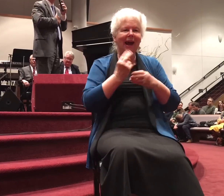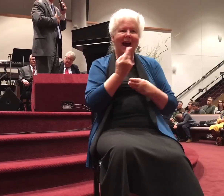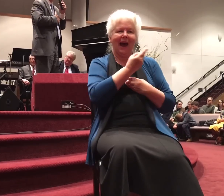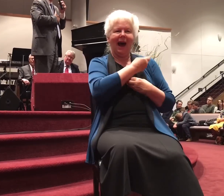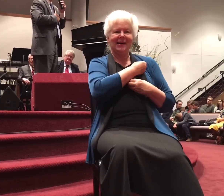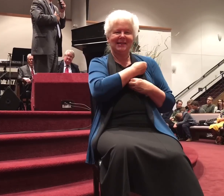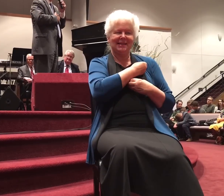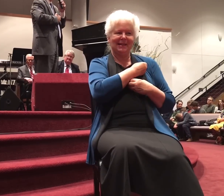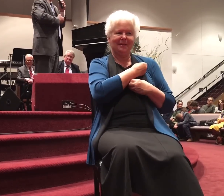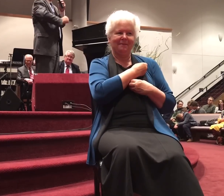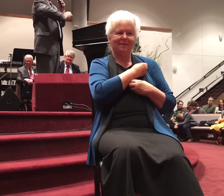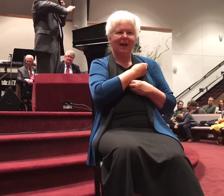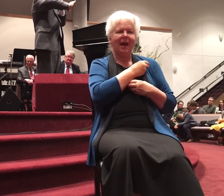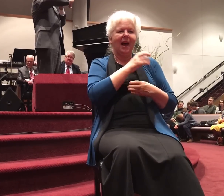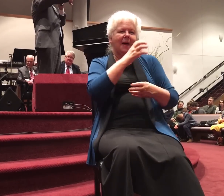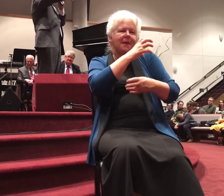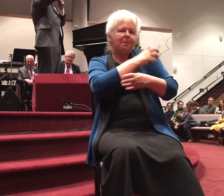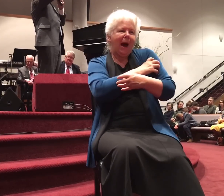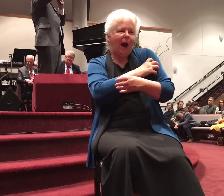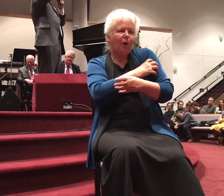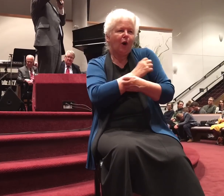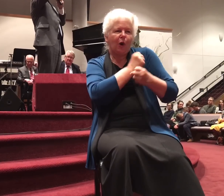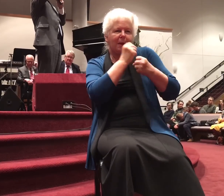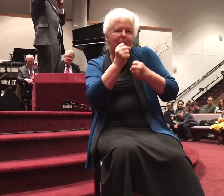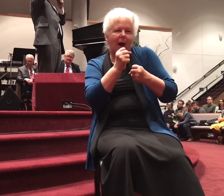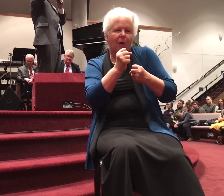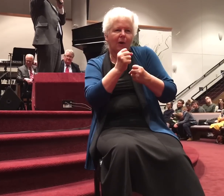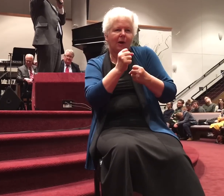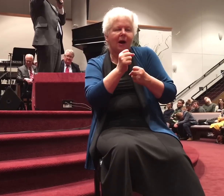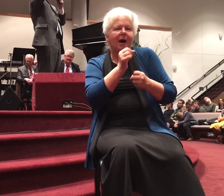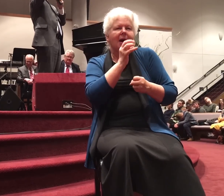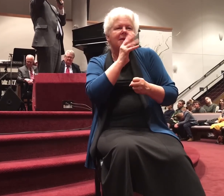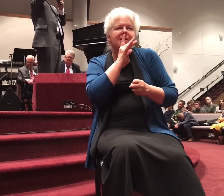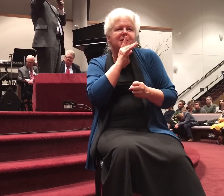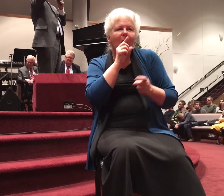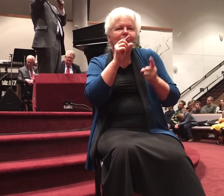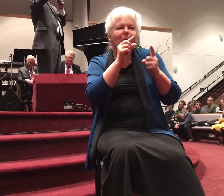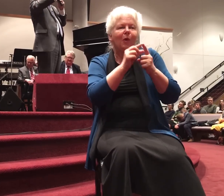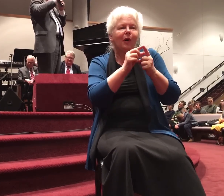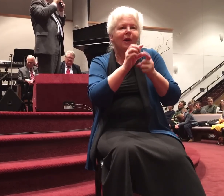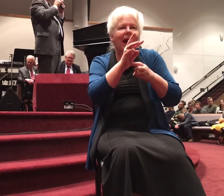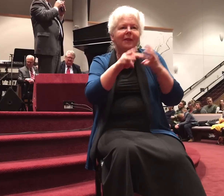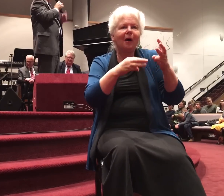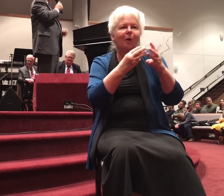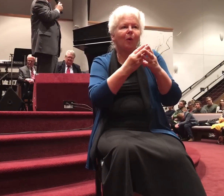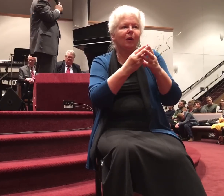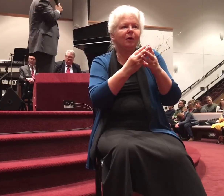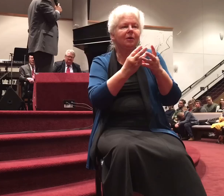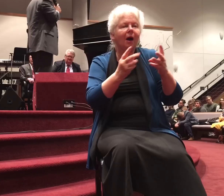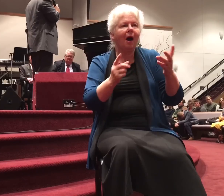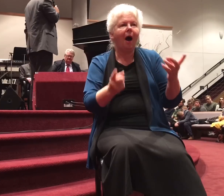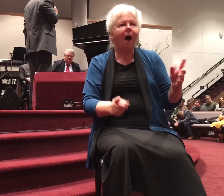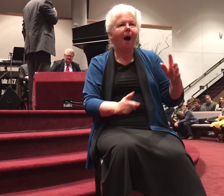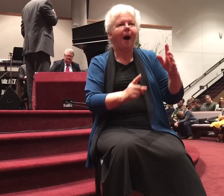us. The power that spoke the world into existence when there was nothing.